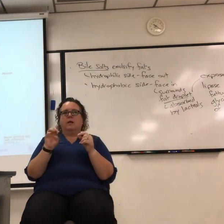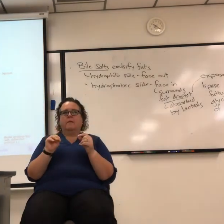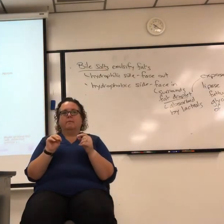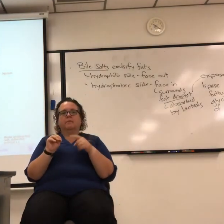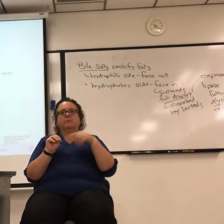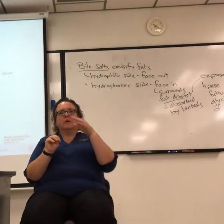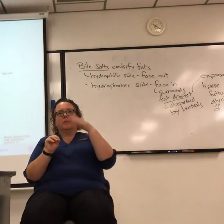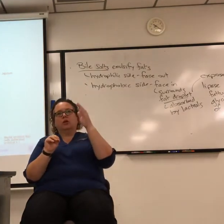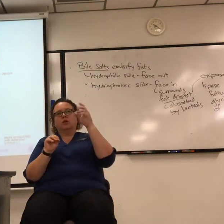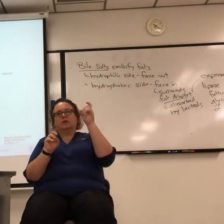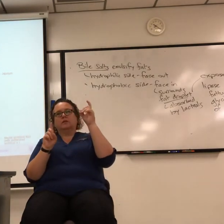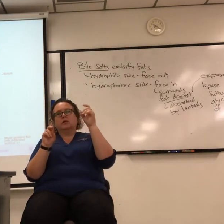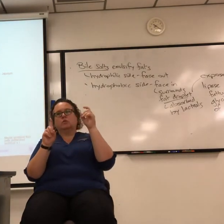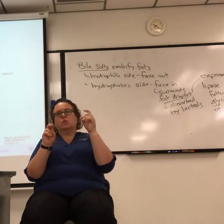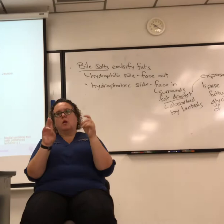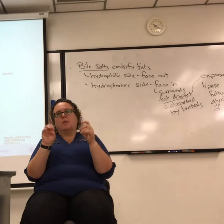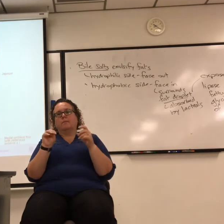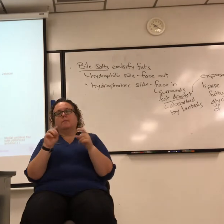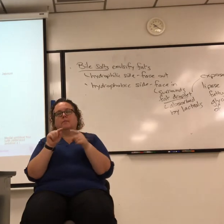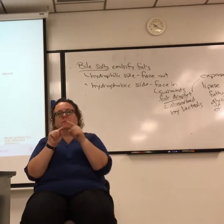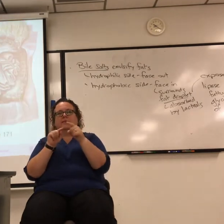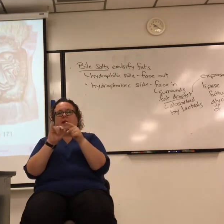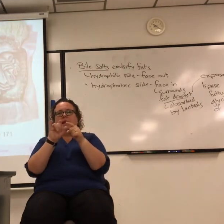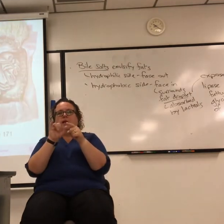here, ileum down there.